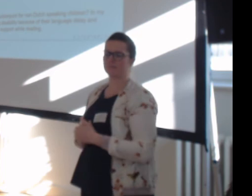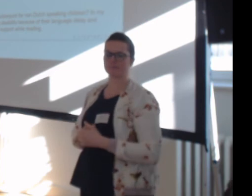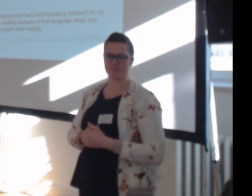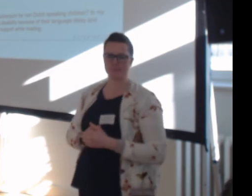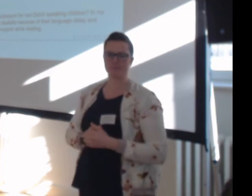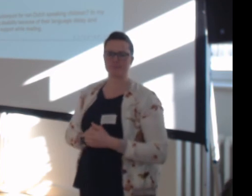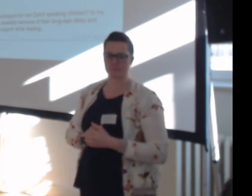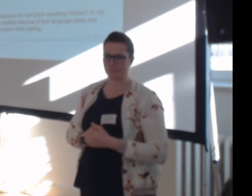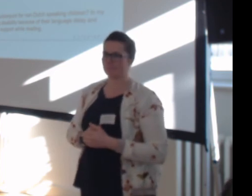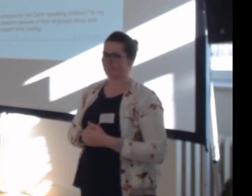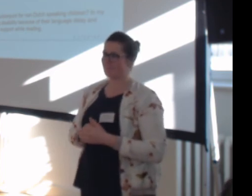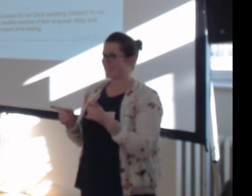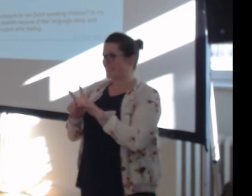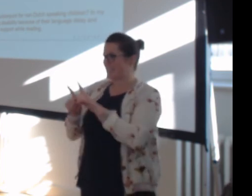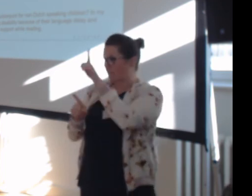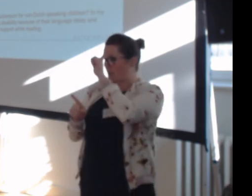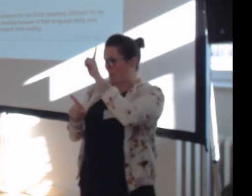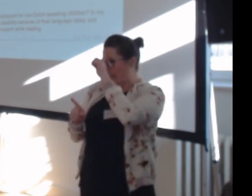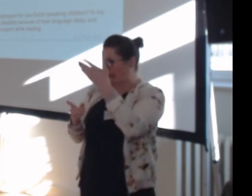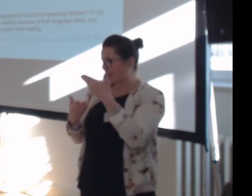We share the opinion.